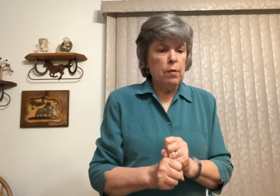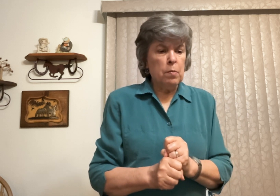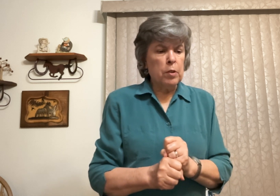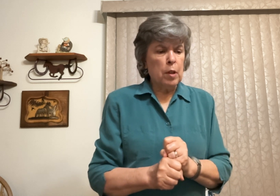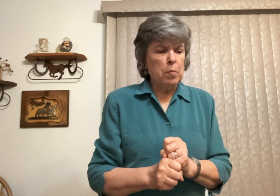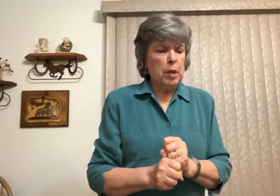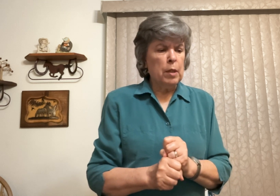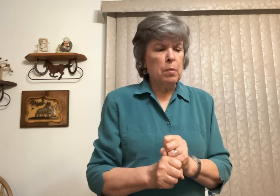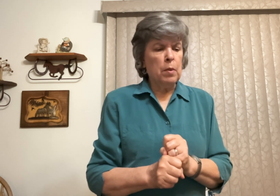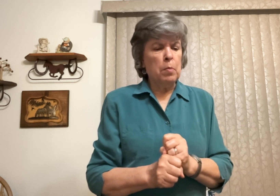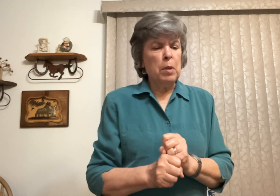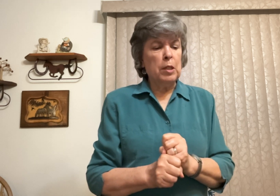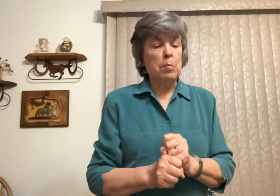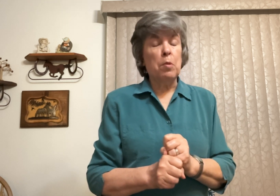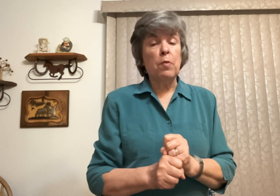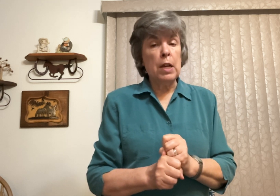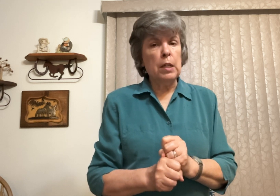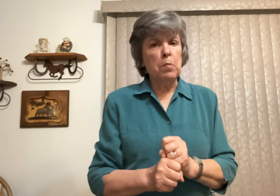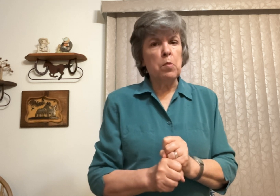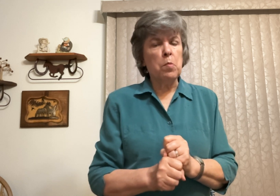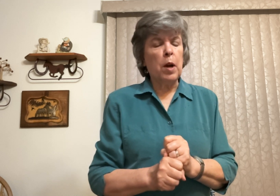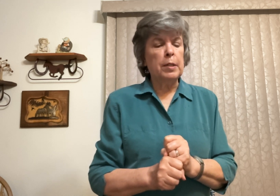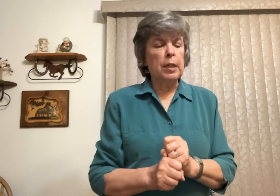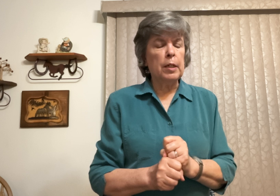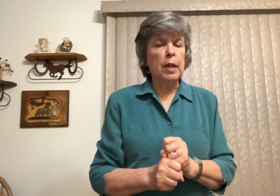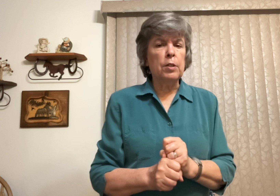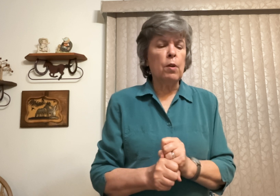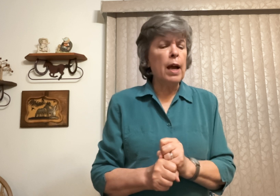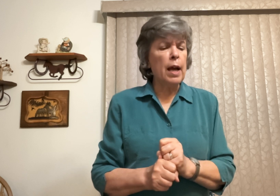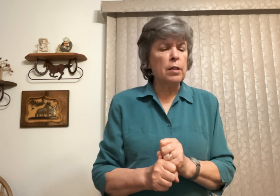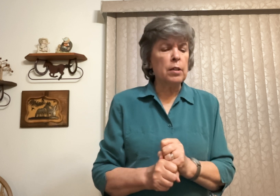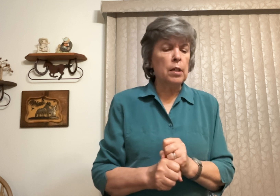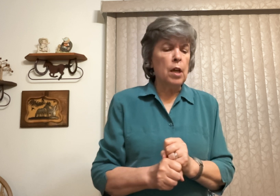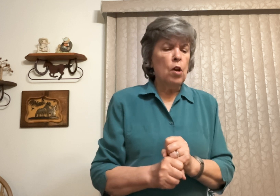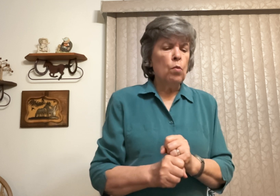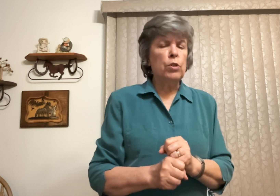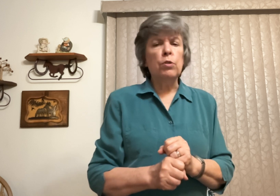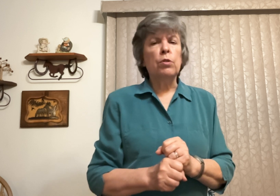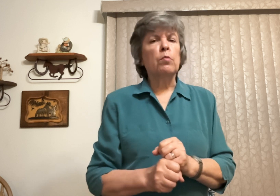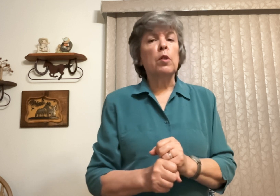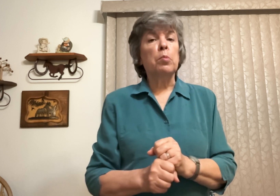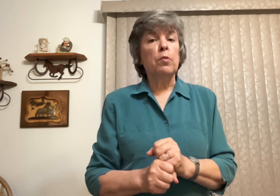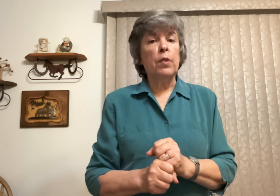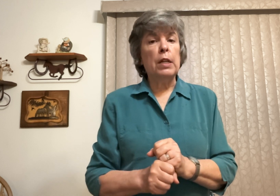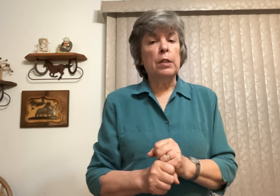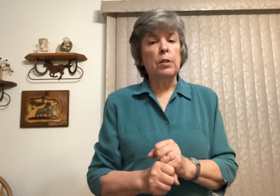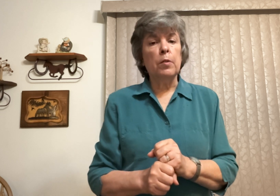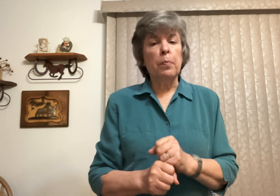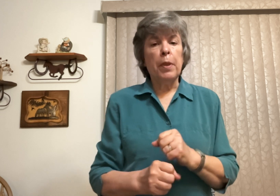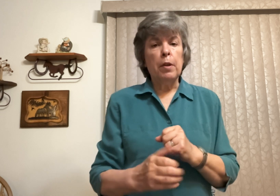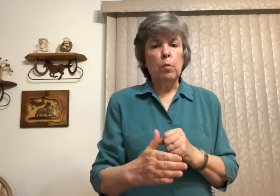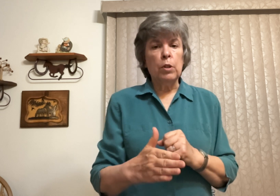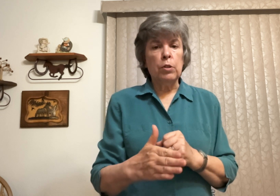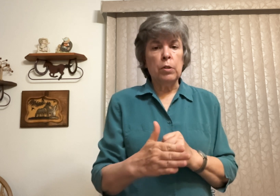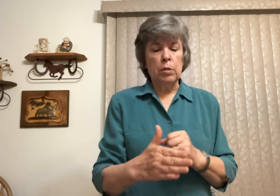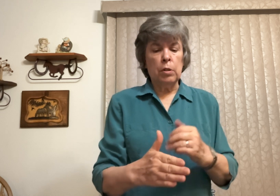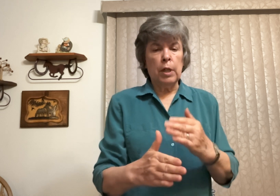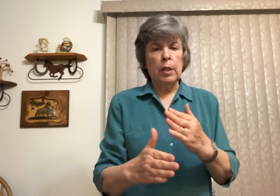for something. It means to prevent him from rising again. So I actually would use the word prevent here, which is like